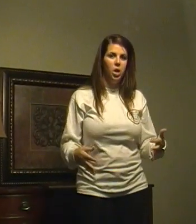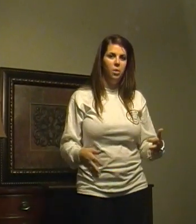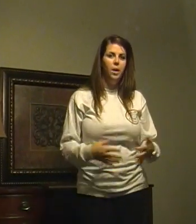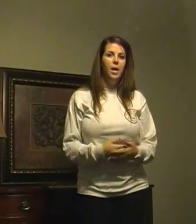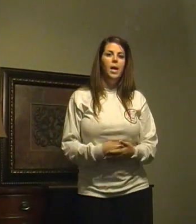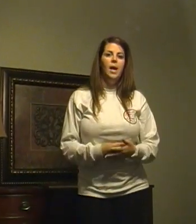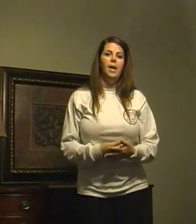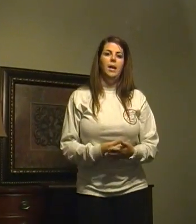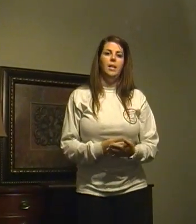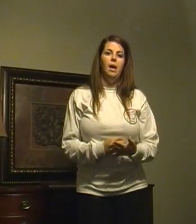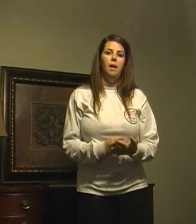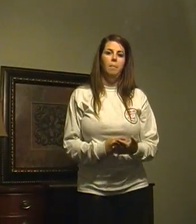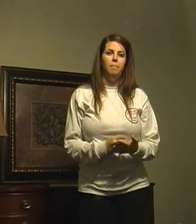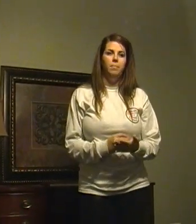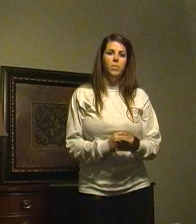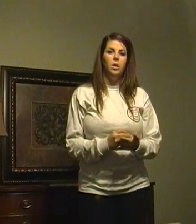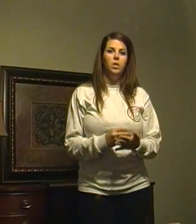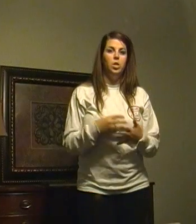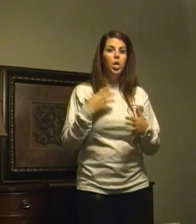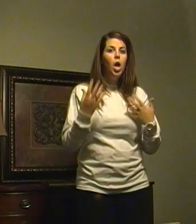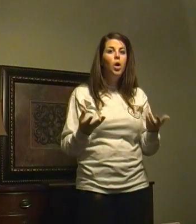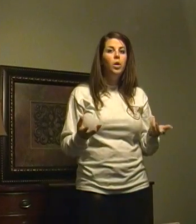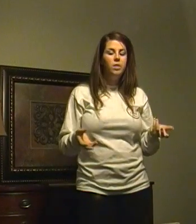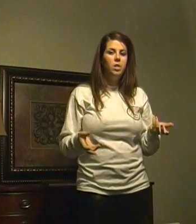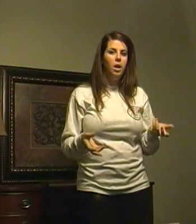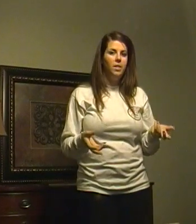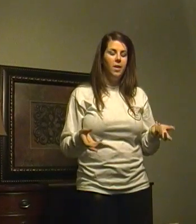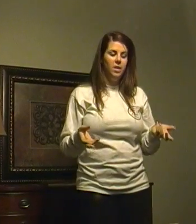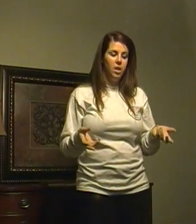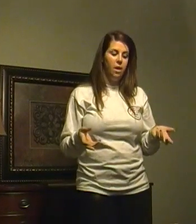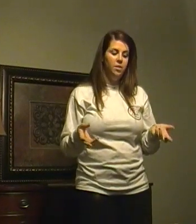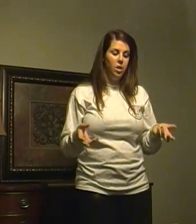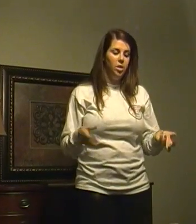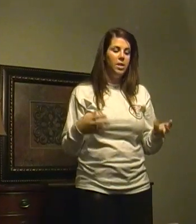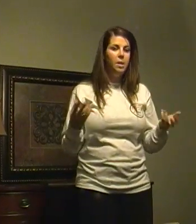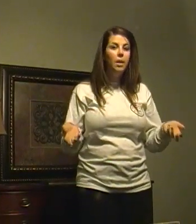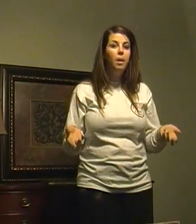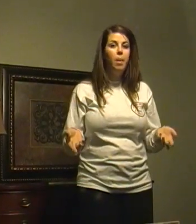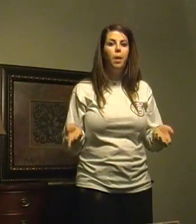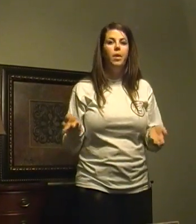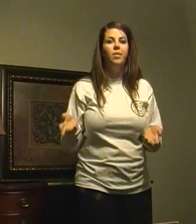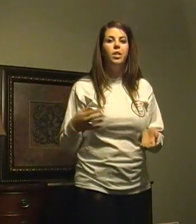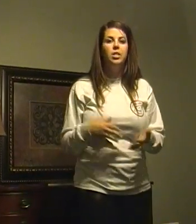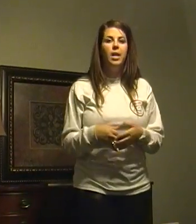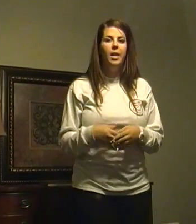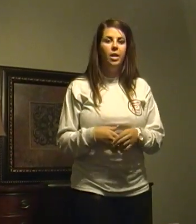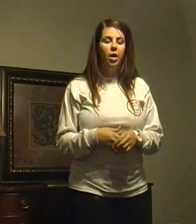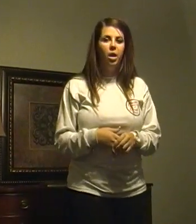snow, and the tone of the song is very soft. So just keep that in mind whenever you're signing your